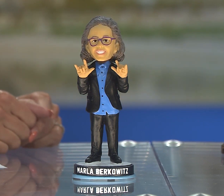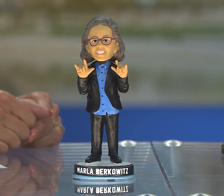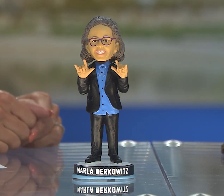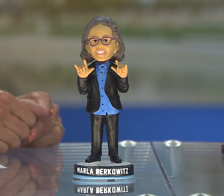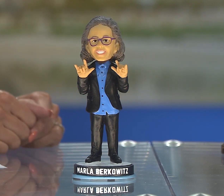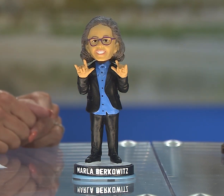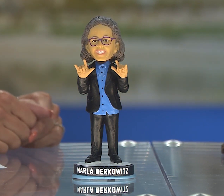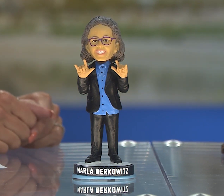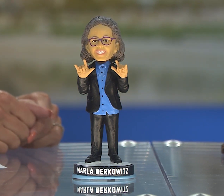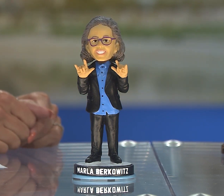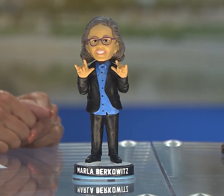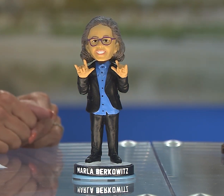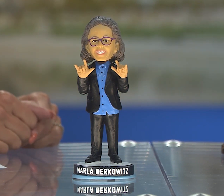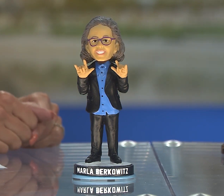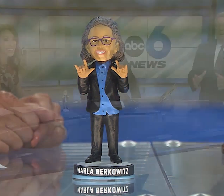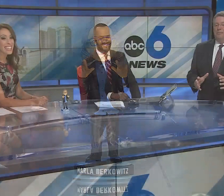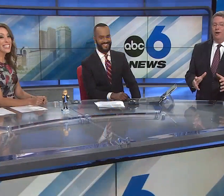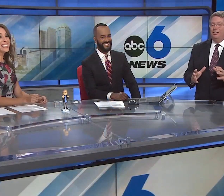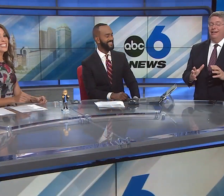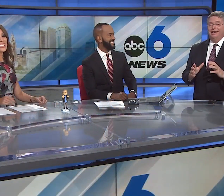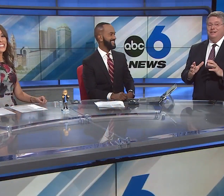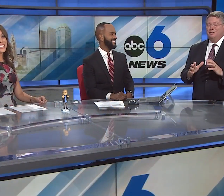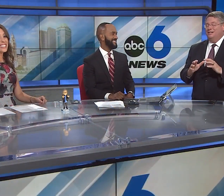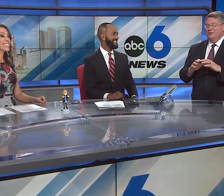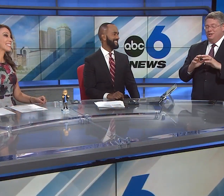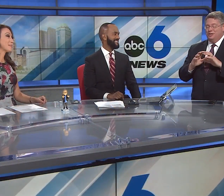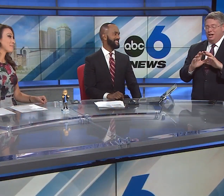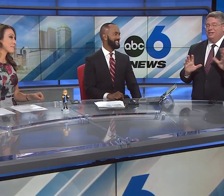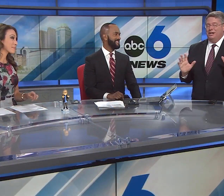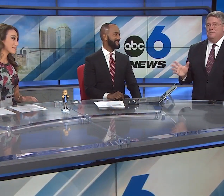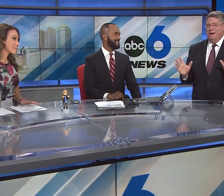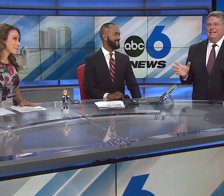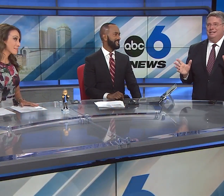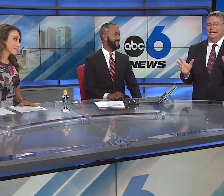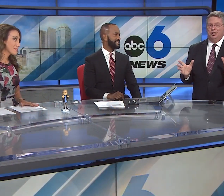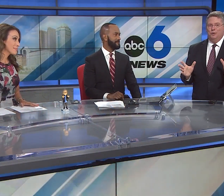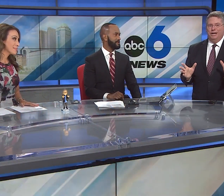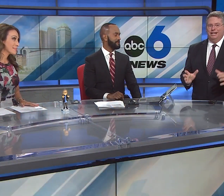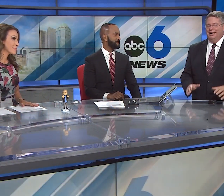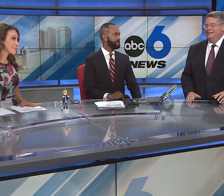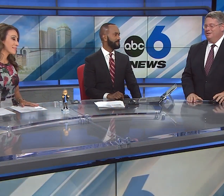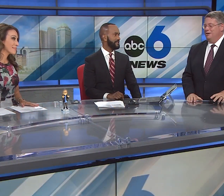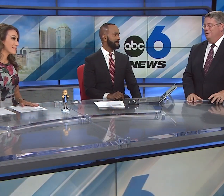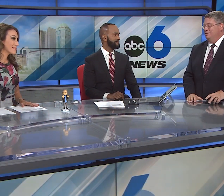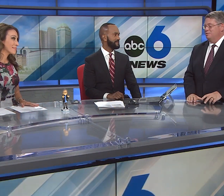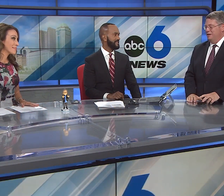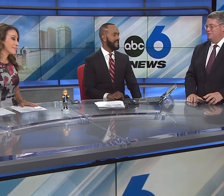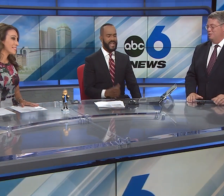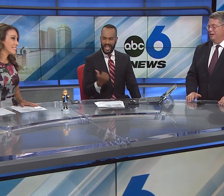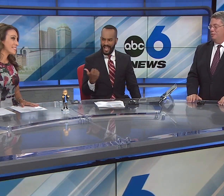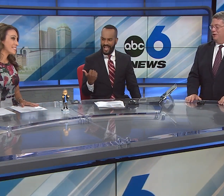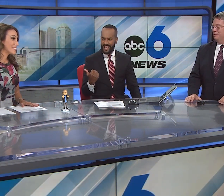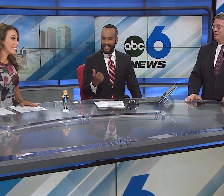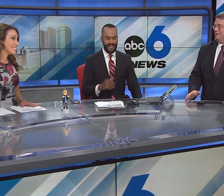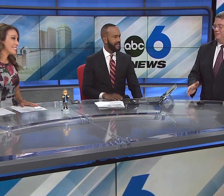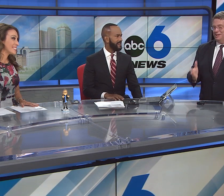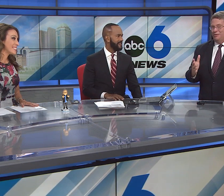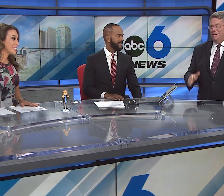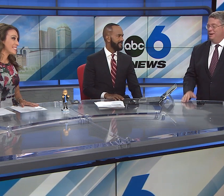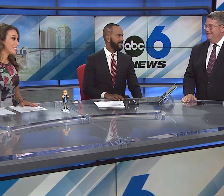in a box right there. But Marla is just such an amazing human, and so it's really wonderful to see what's going on behind the scenes.